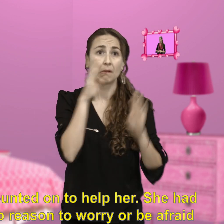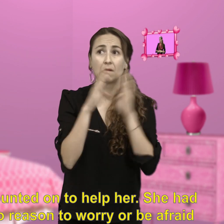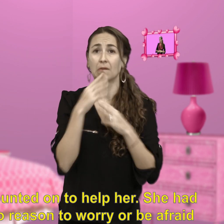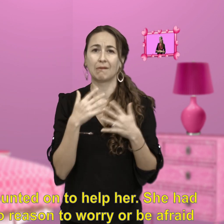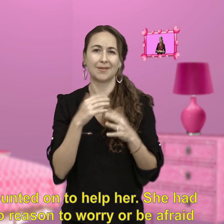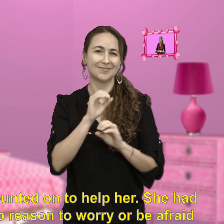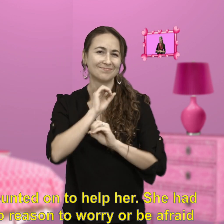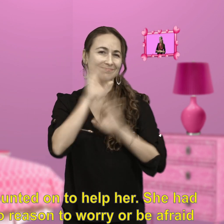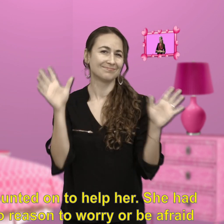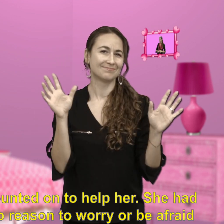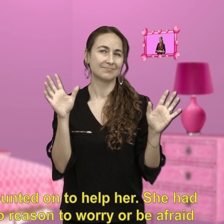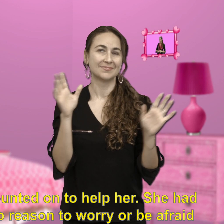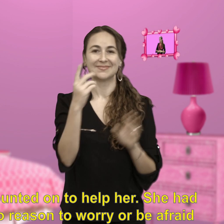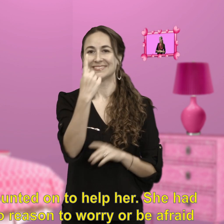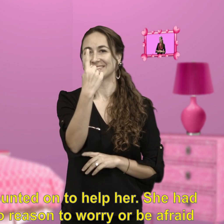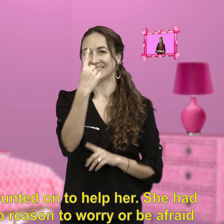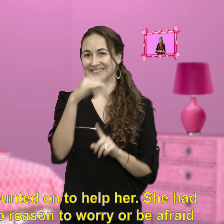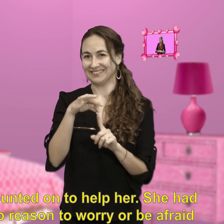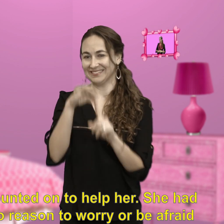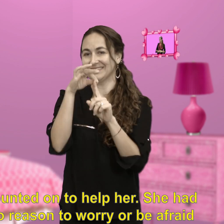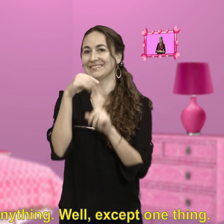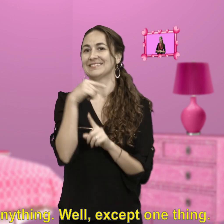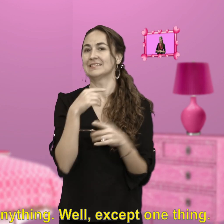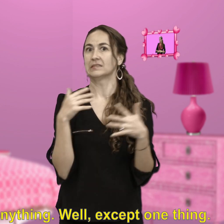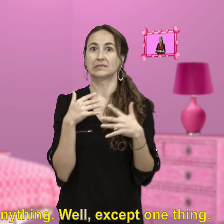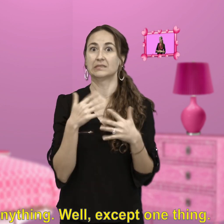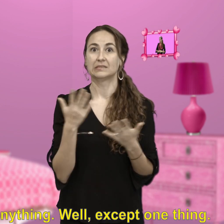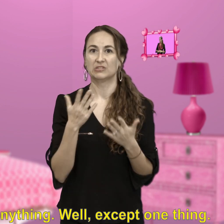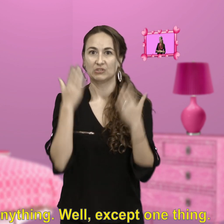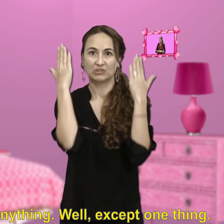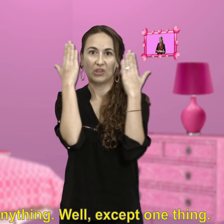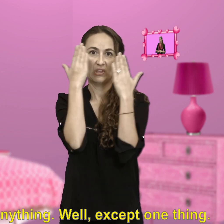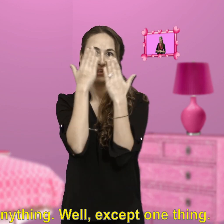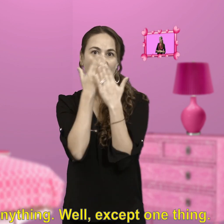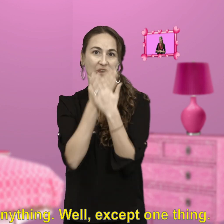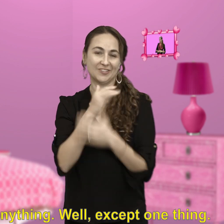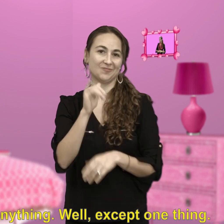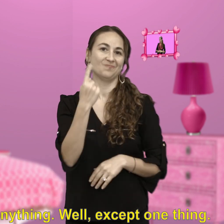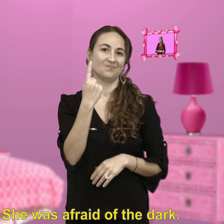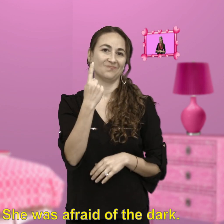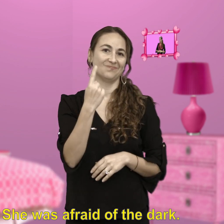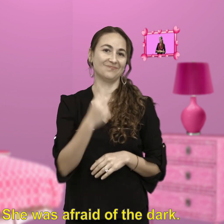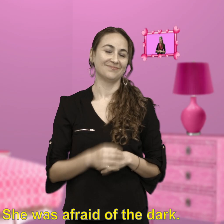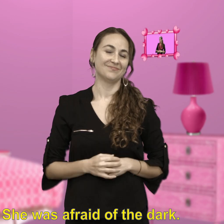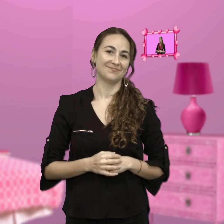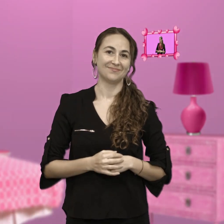had no reason to worry or be afraid of anything. Well, except one thing. She was afraid of the dark.